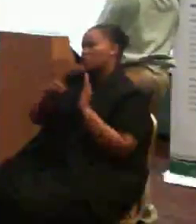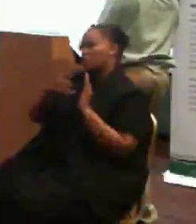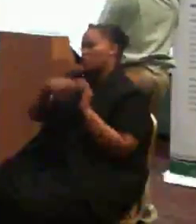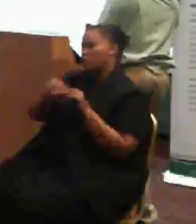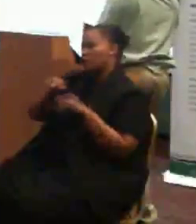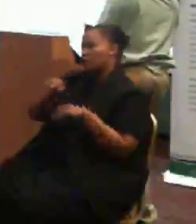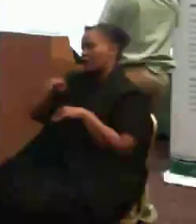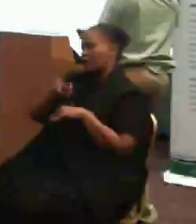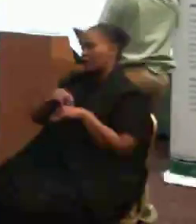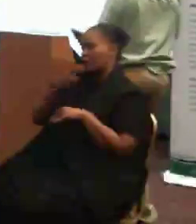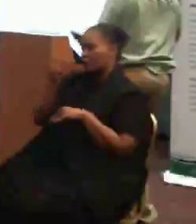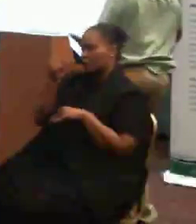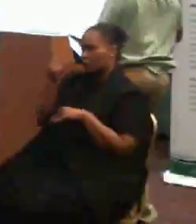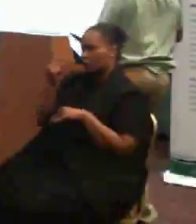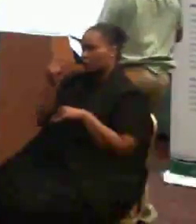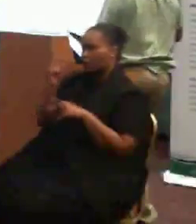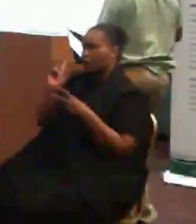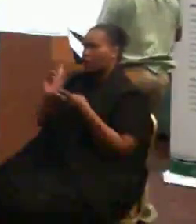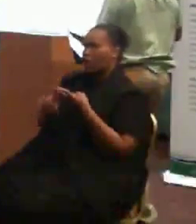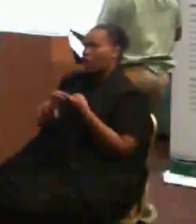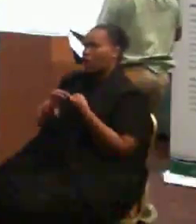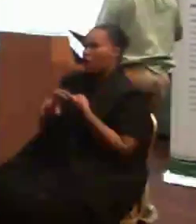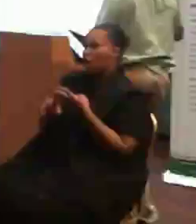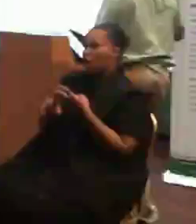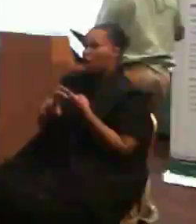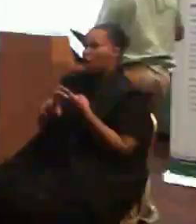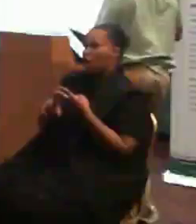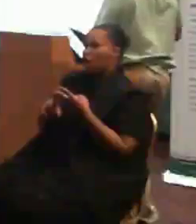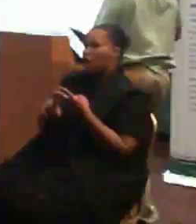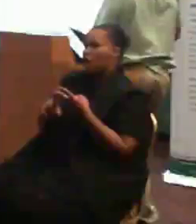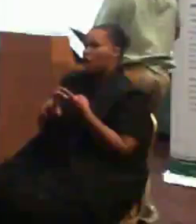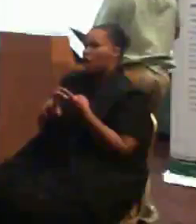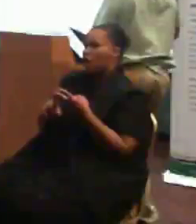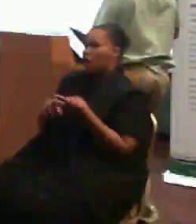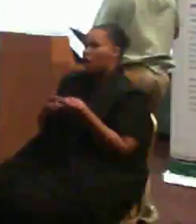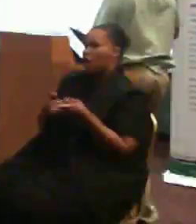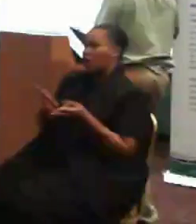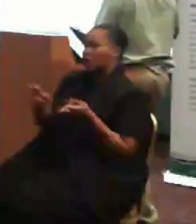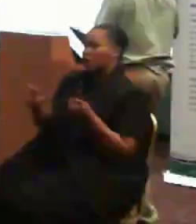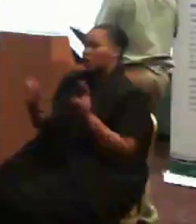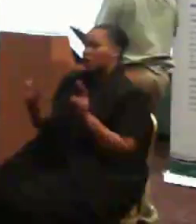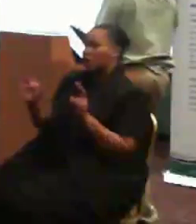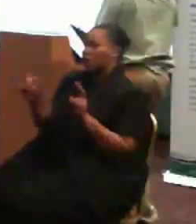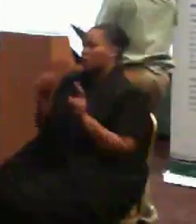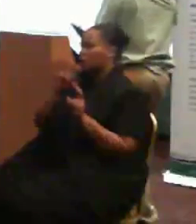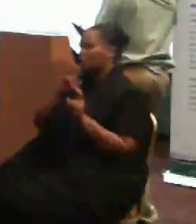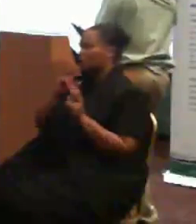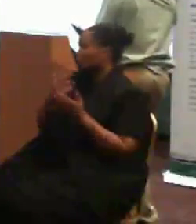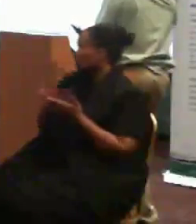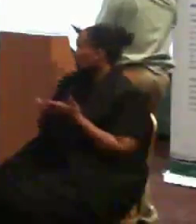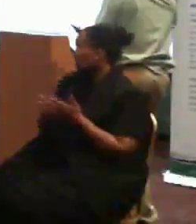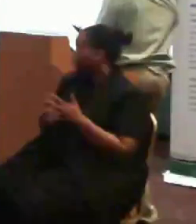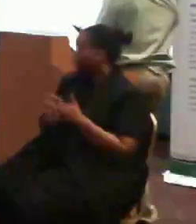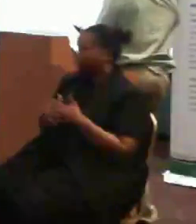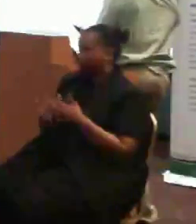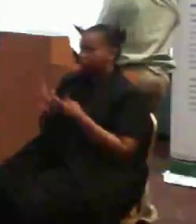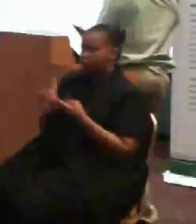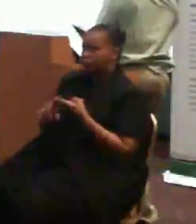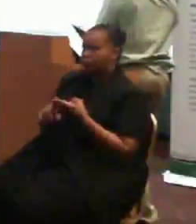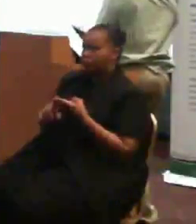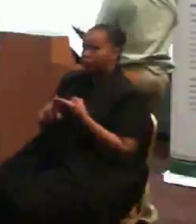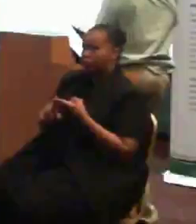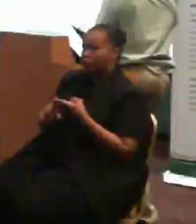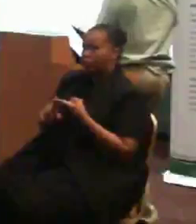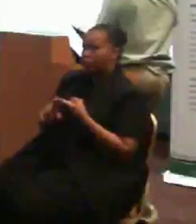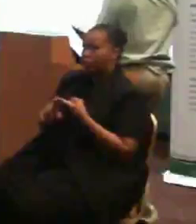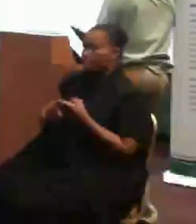understand, and the switching point to other sources of energy. Thank you, Chairperson. On the first question, in terms